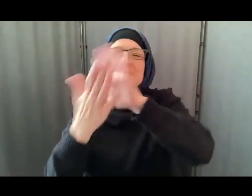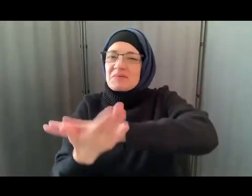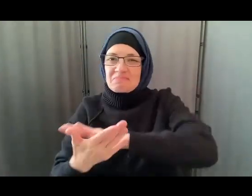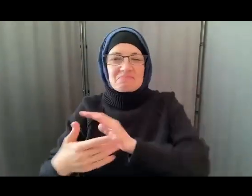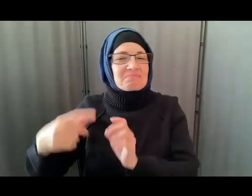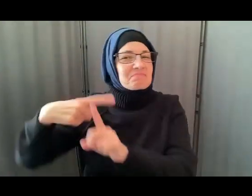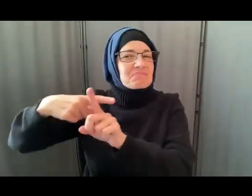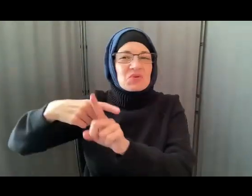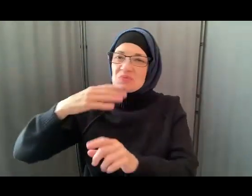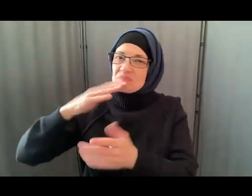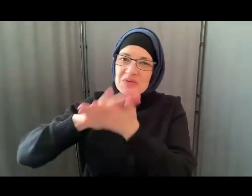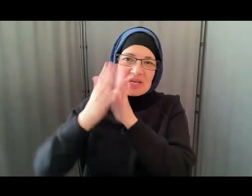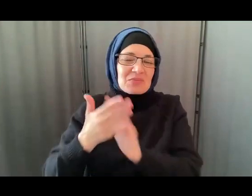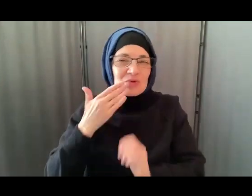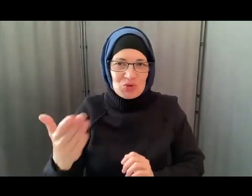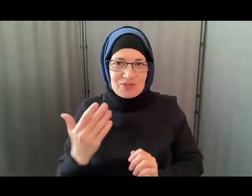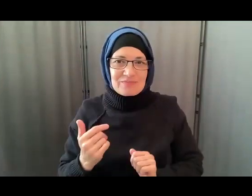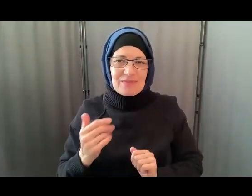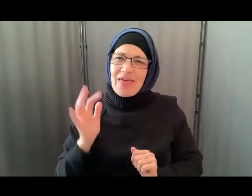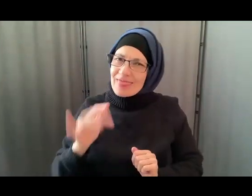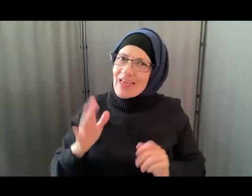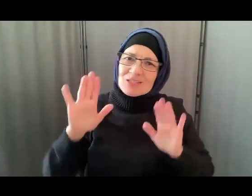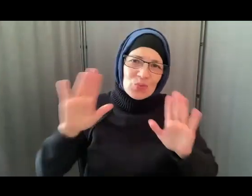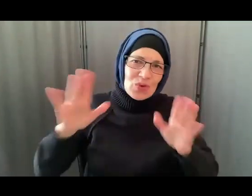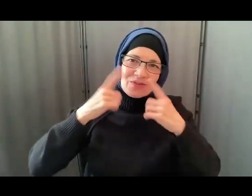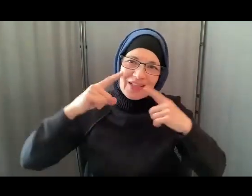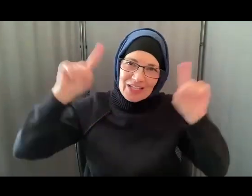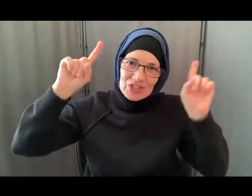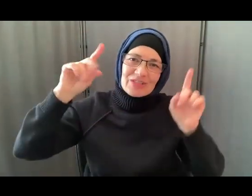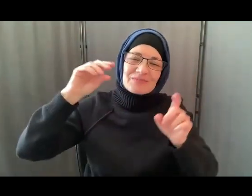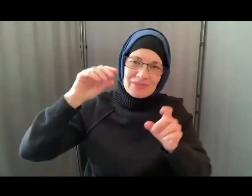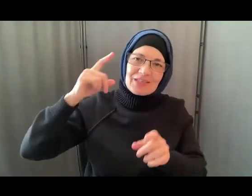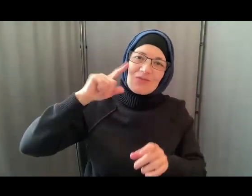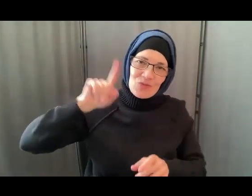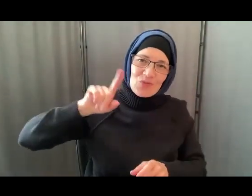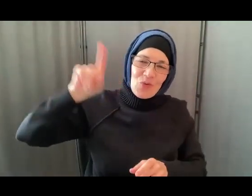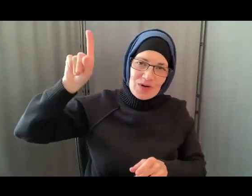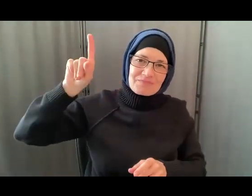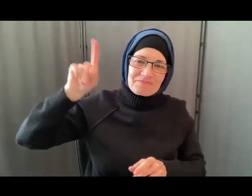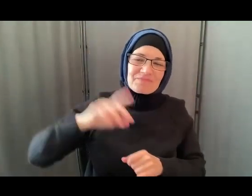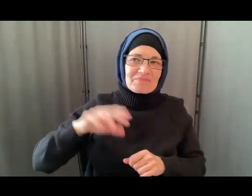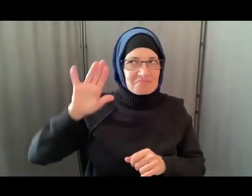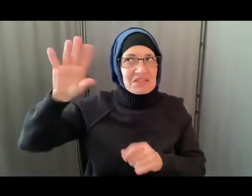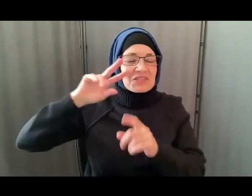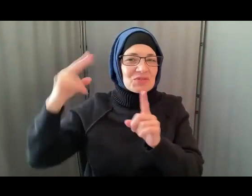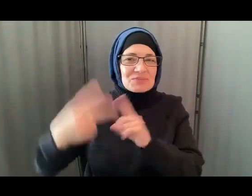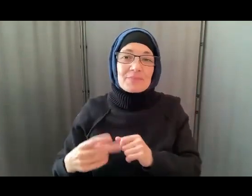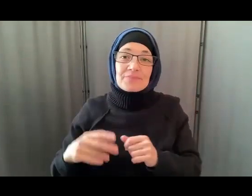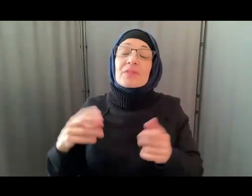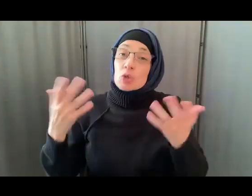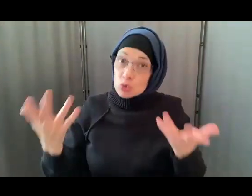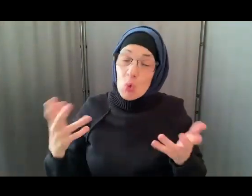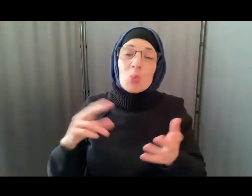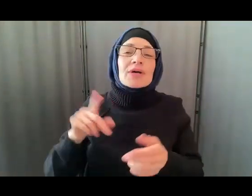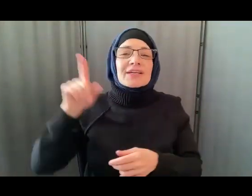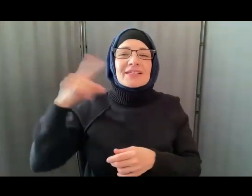So here we have it. Allah subhanahu wa ta'ala is saying that He gave the victory to the believers by